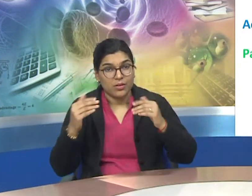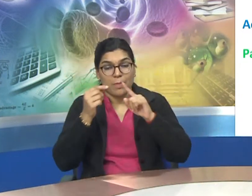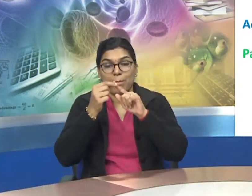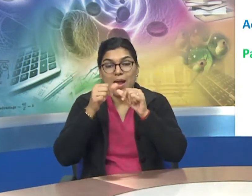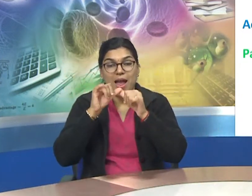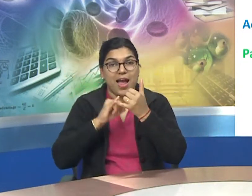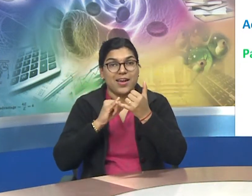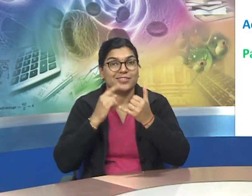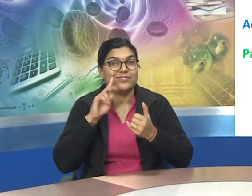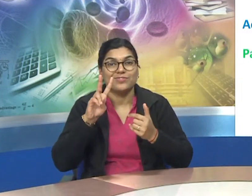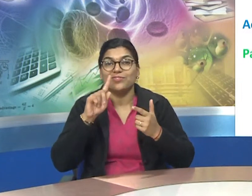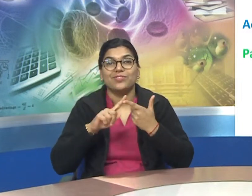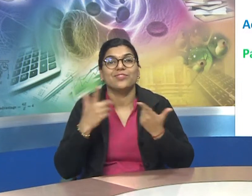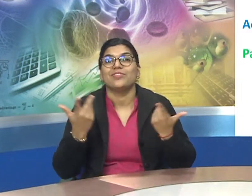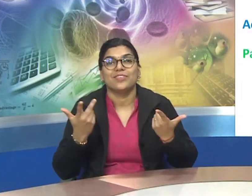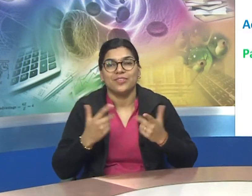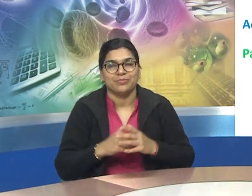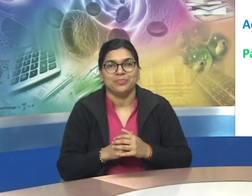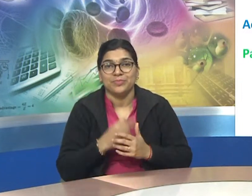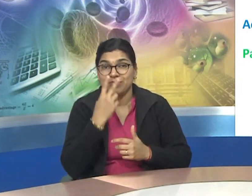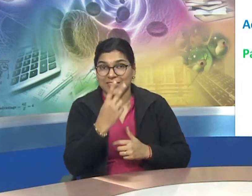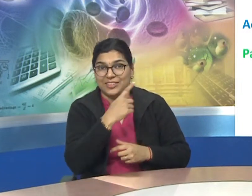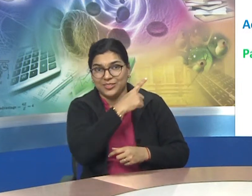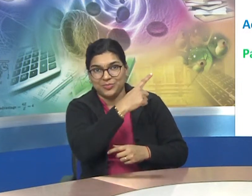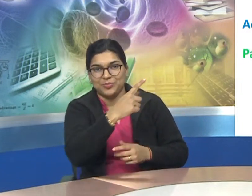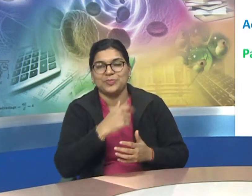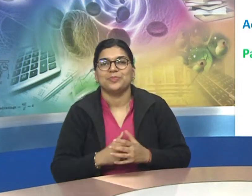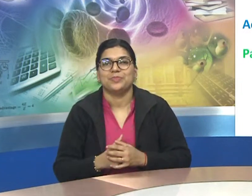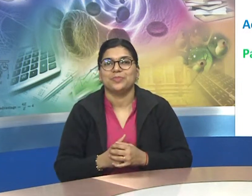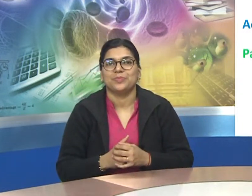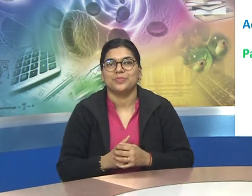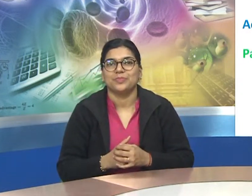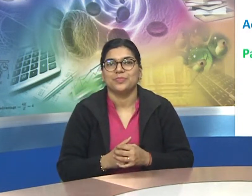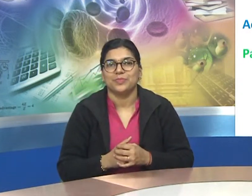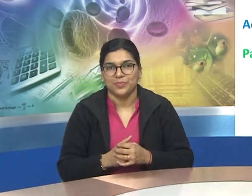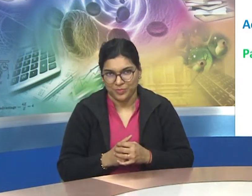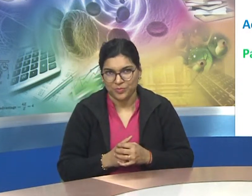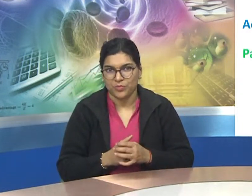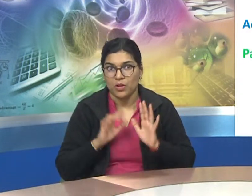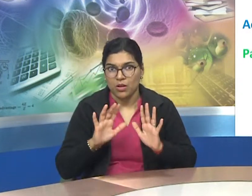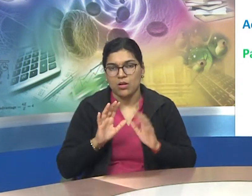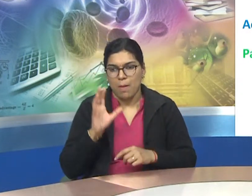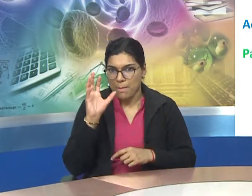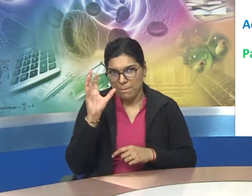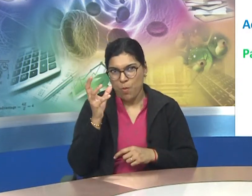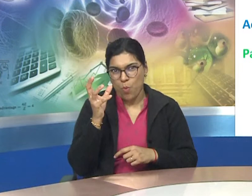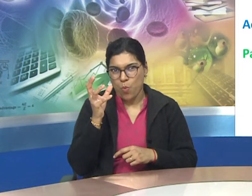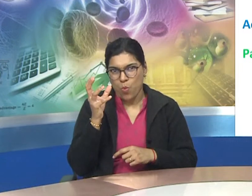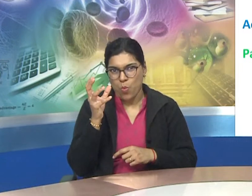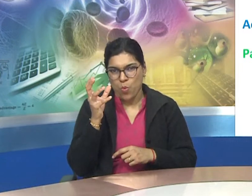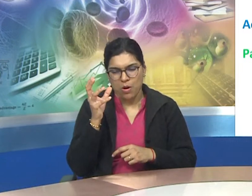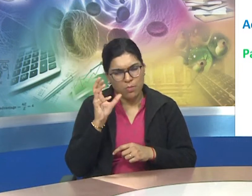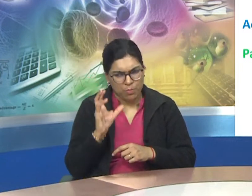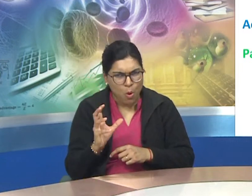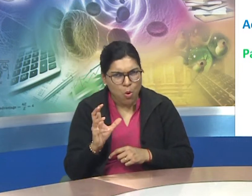Now see the other passive statement. You can see the statement. It is the ball